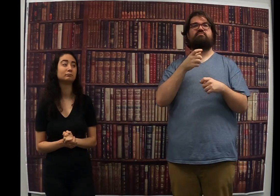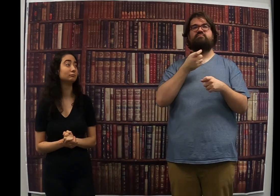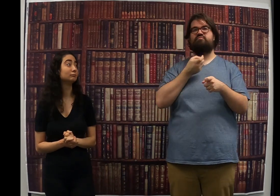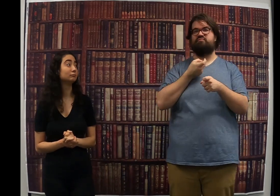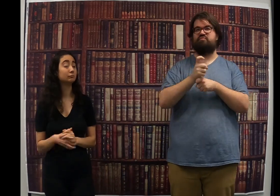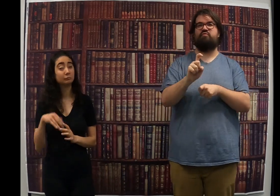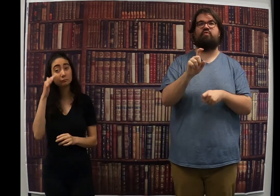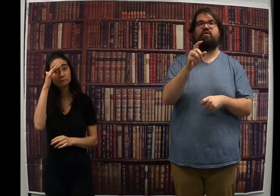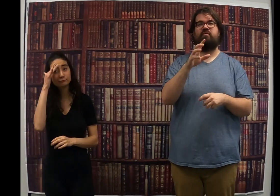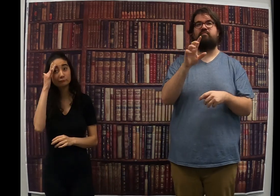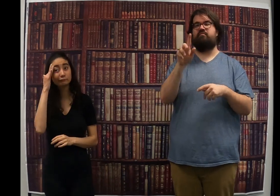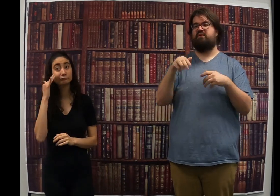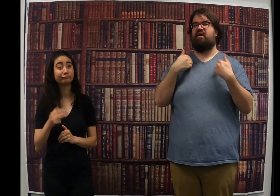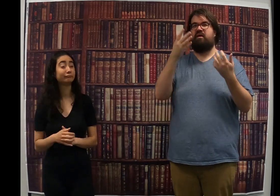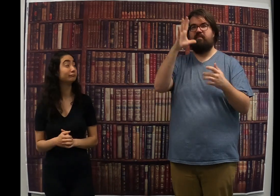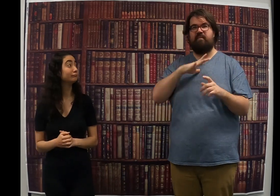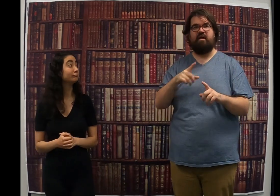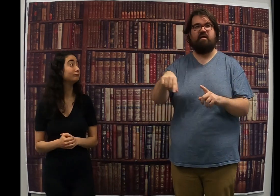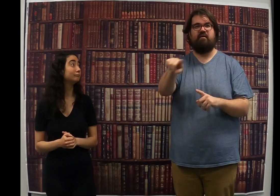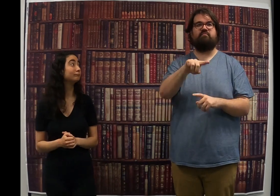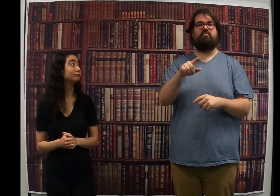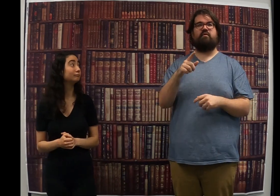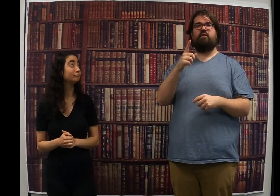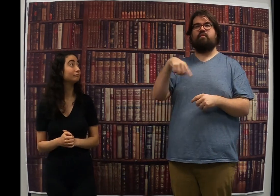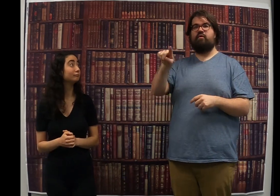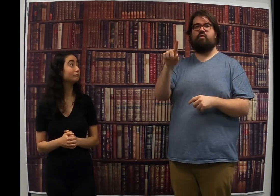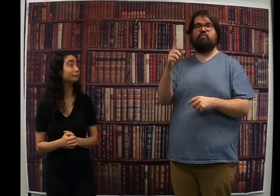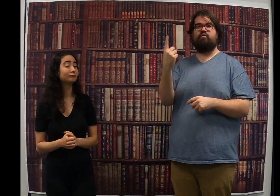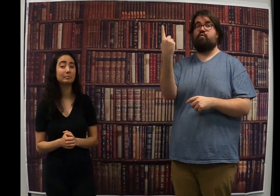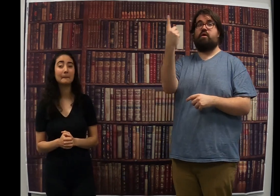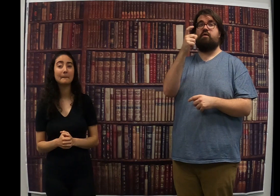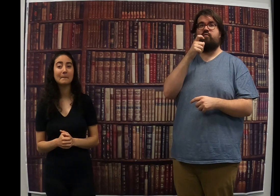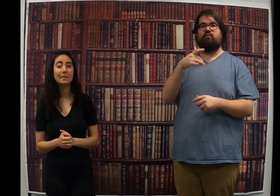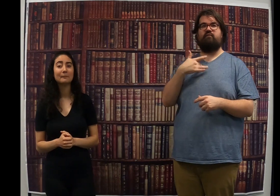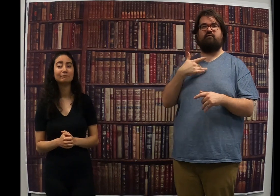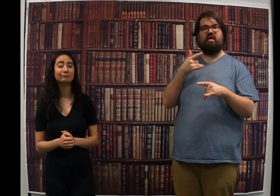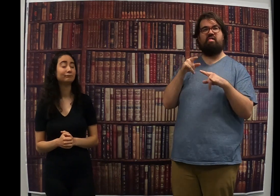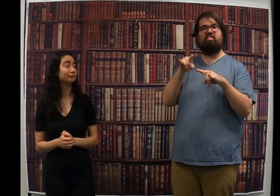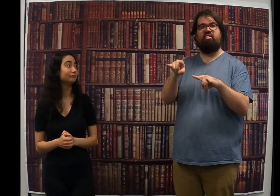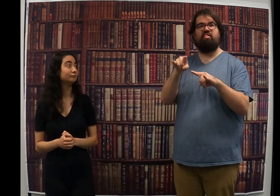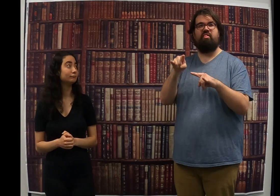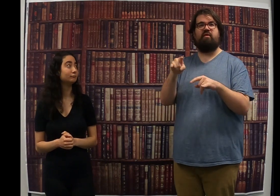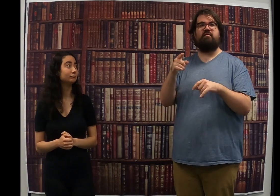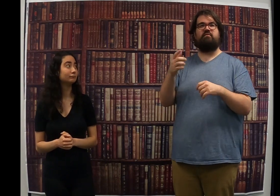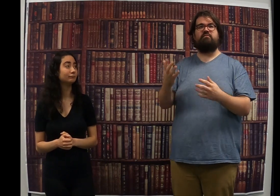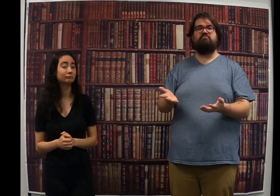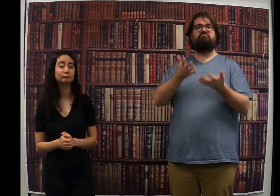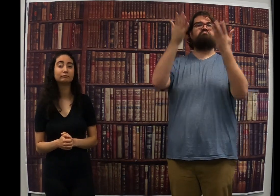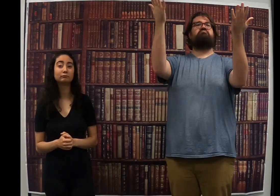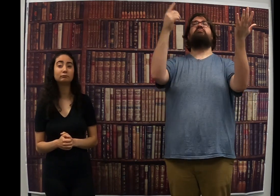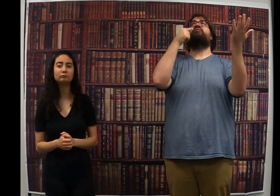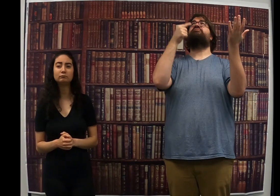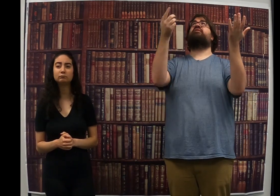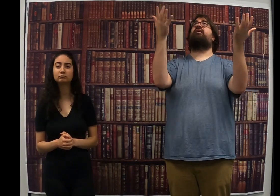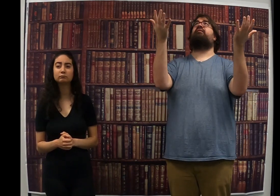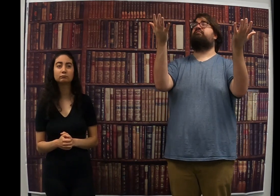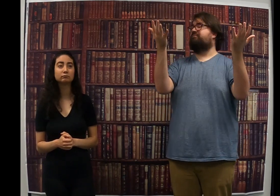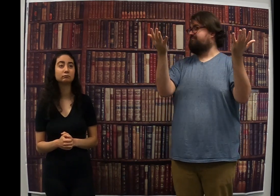scorned the companies of young men. Then one of those who had been mocked, lifting hands to the